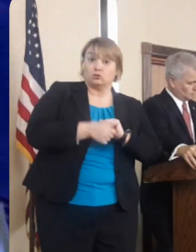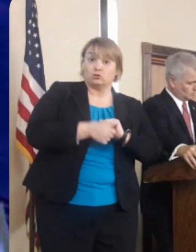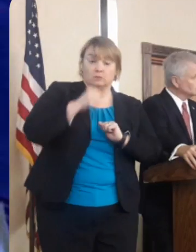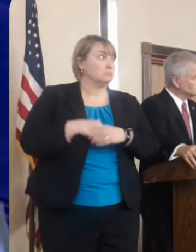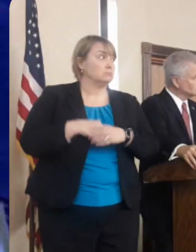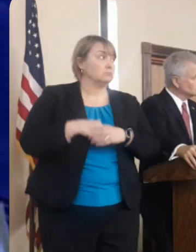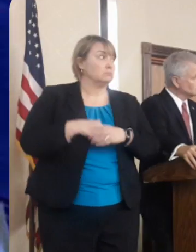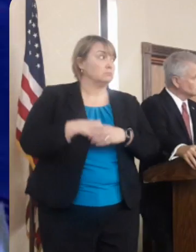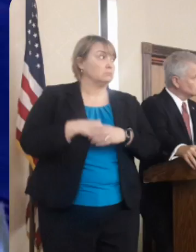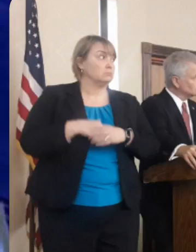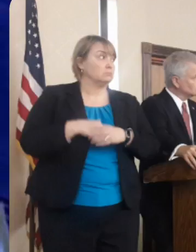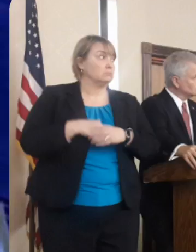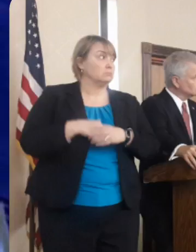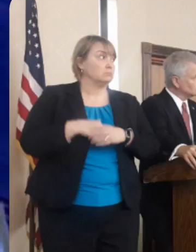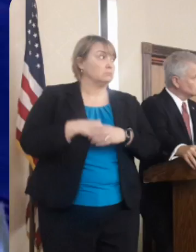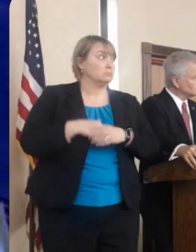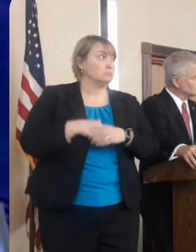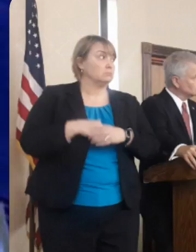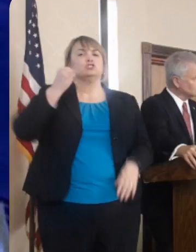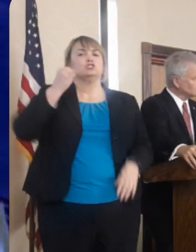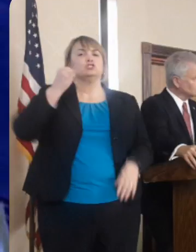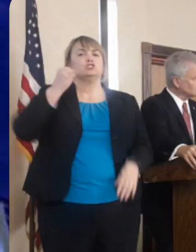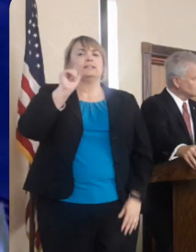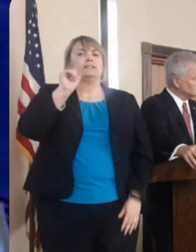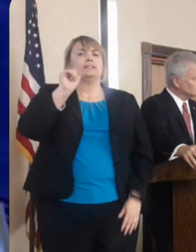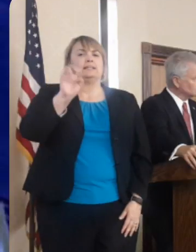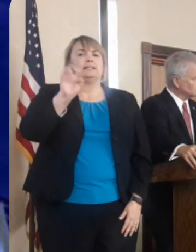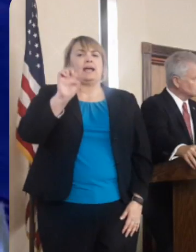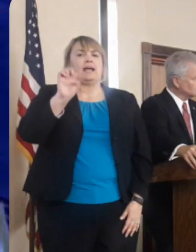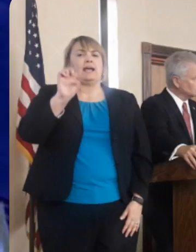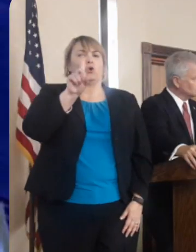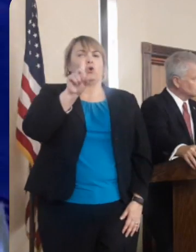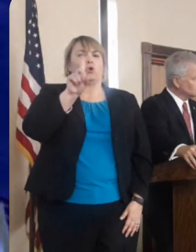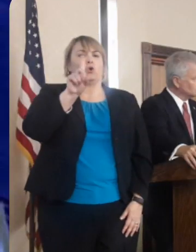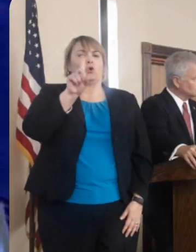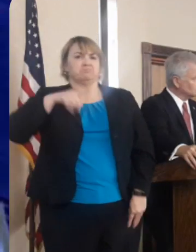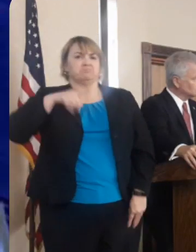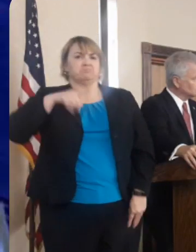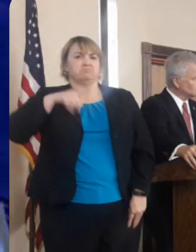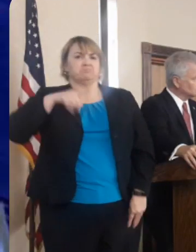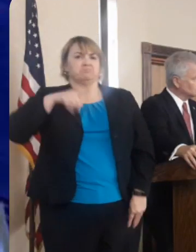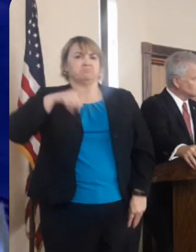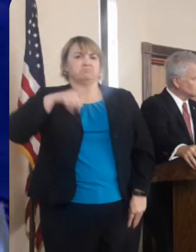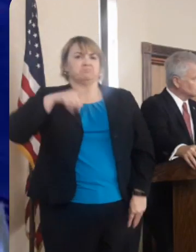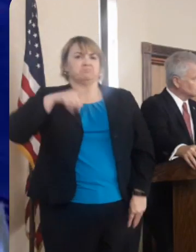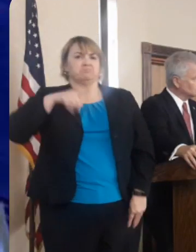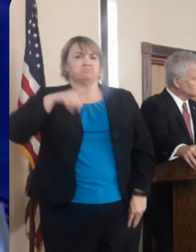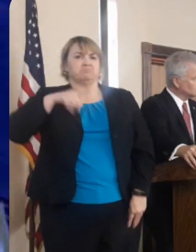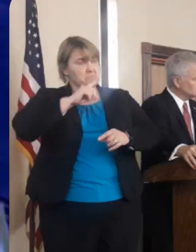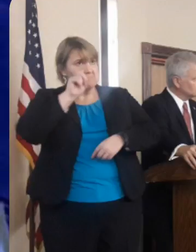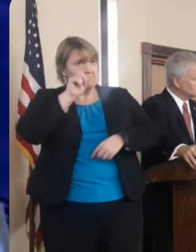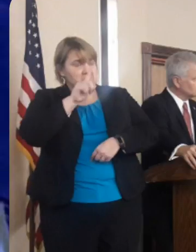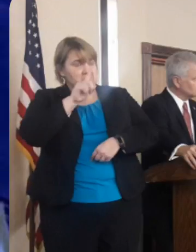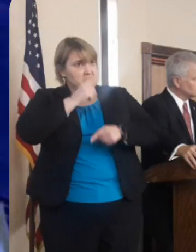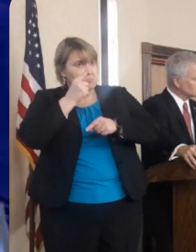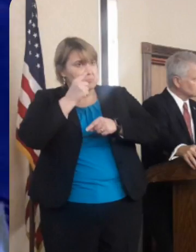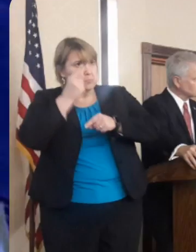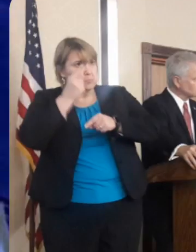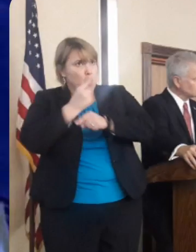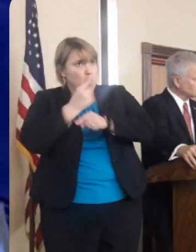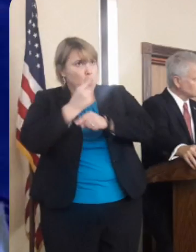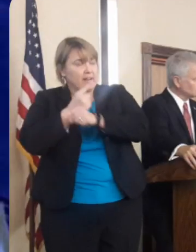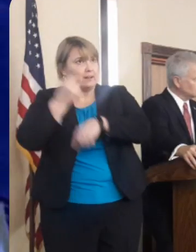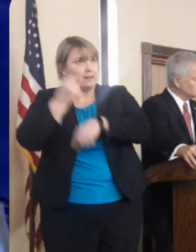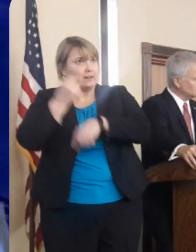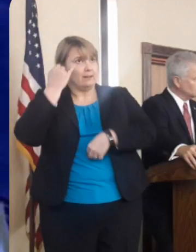Yes. Mr. Chairman, would it be in order, or would the chair, would it be in order for a motion to reconsider based off of